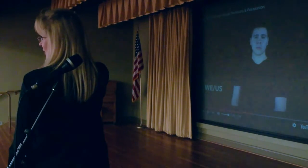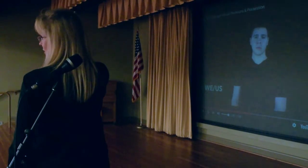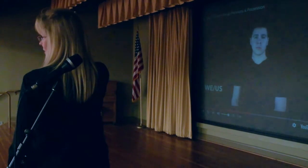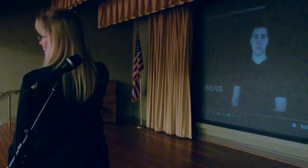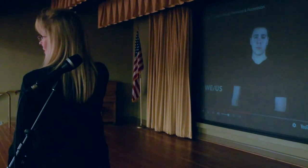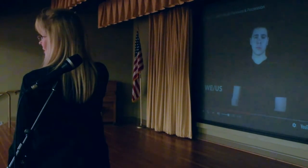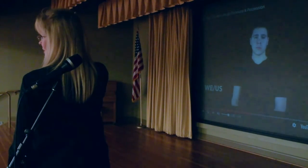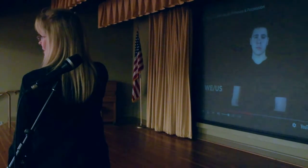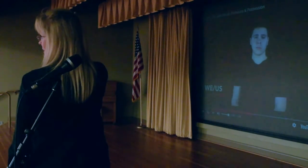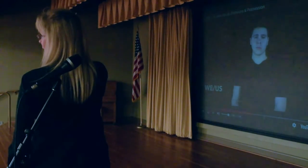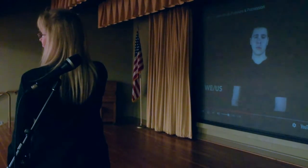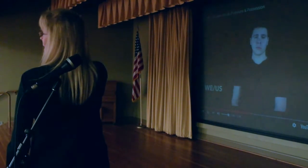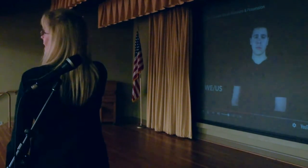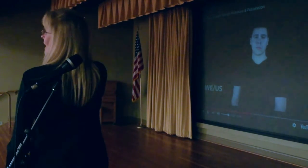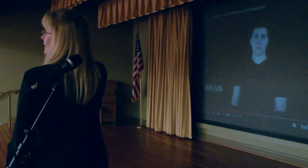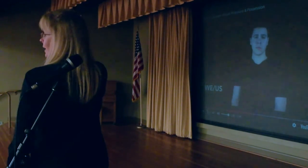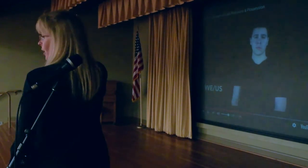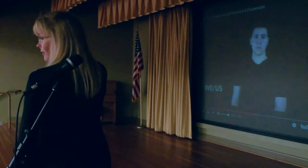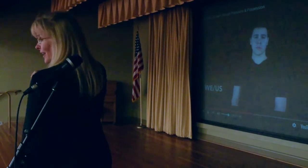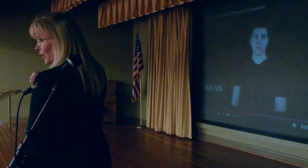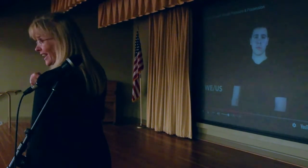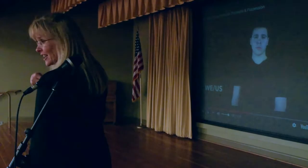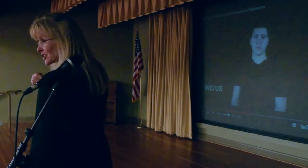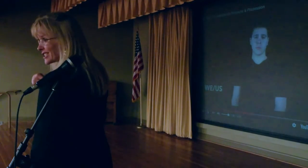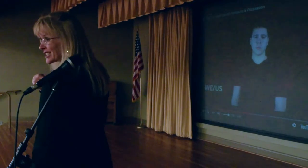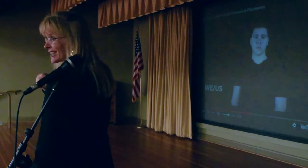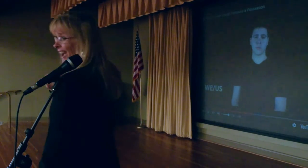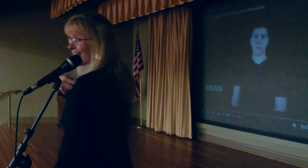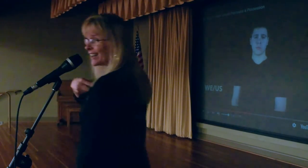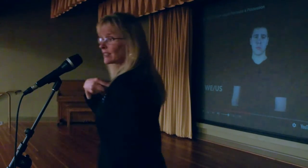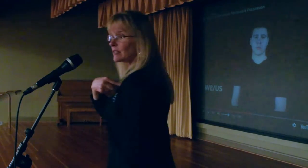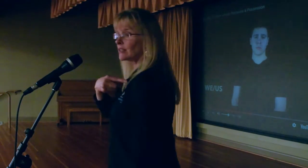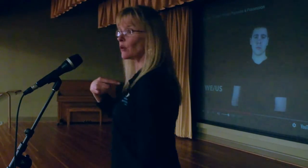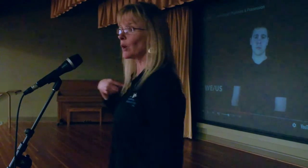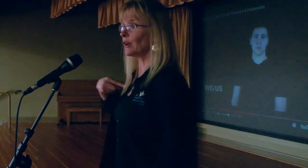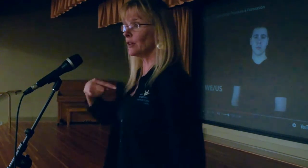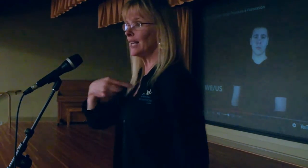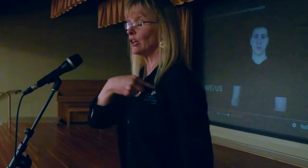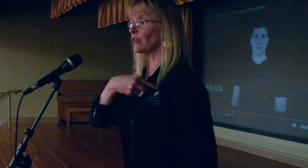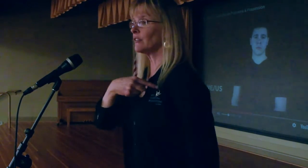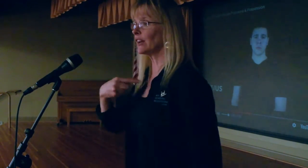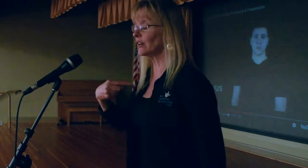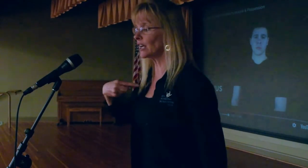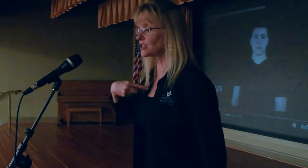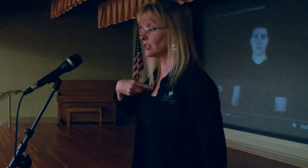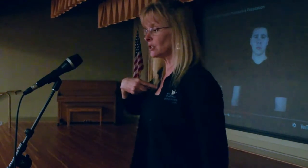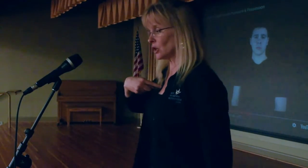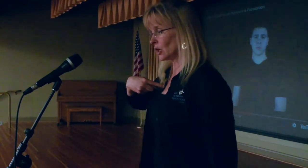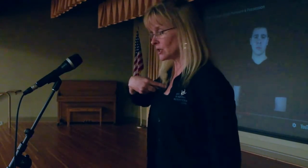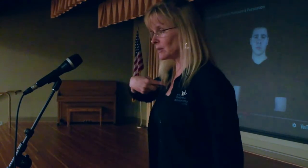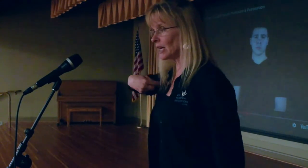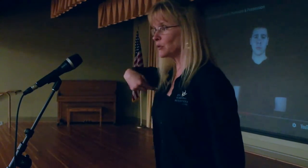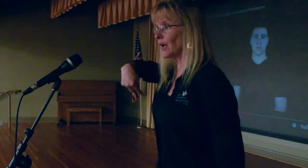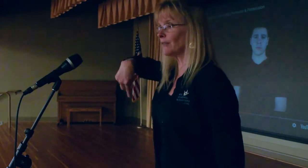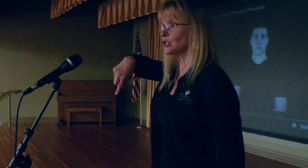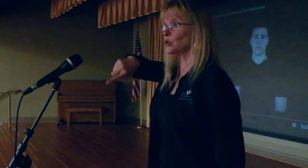here. There are variations to that, here to here. There are variations. Sometimes we have a